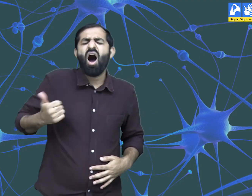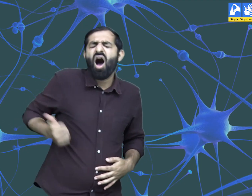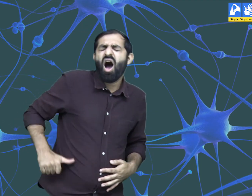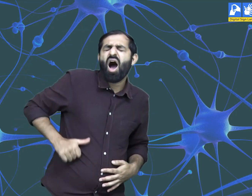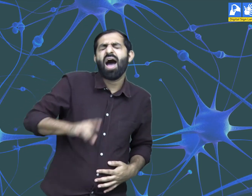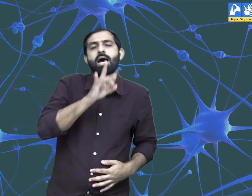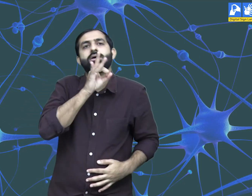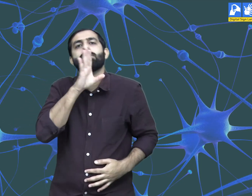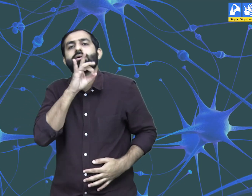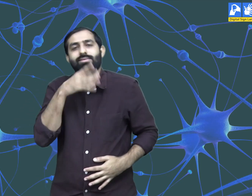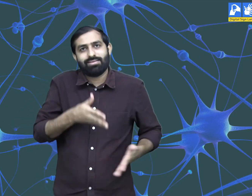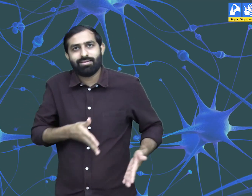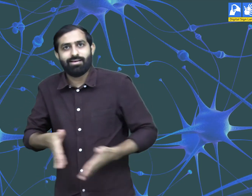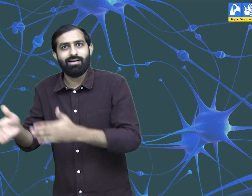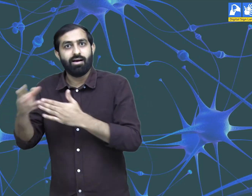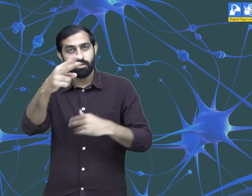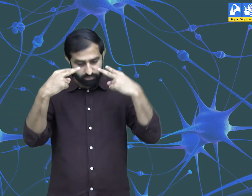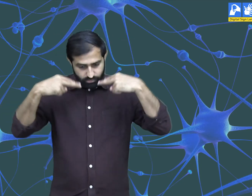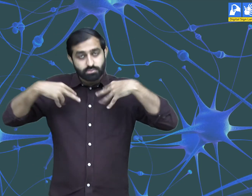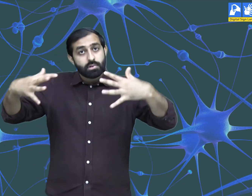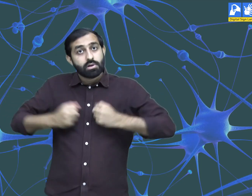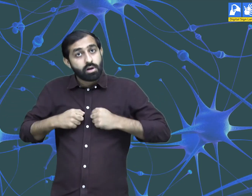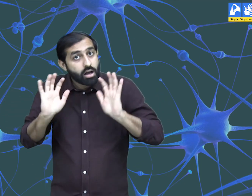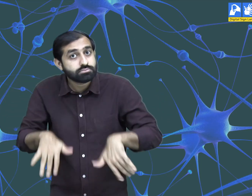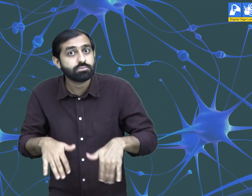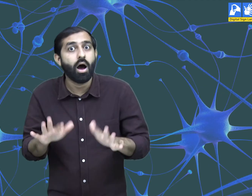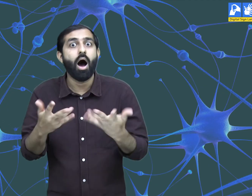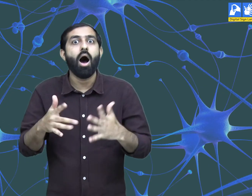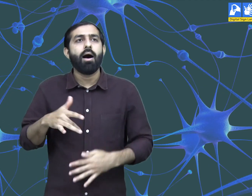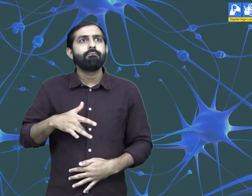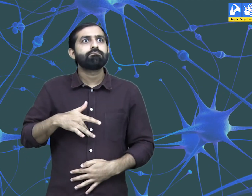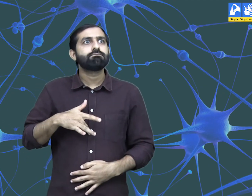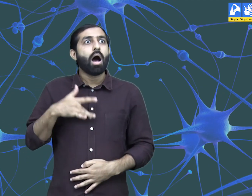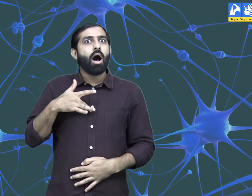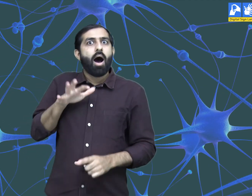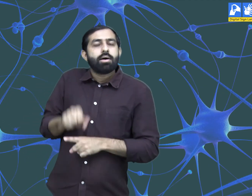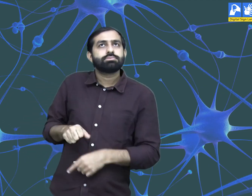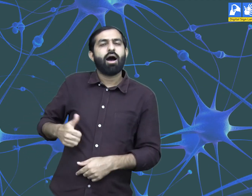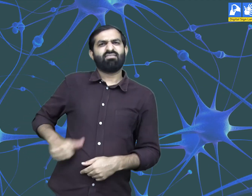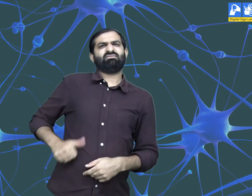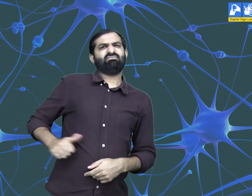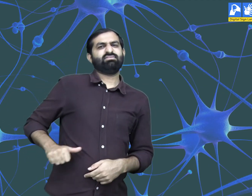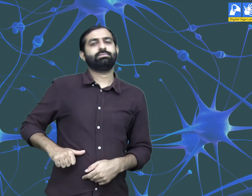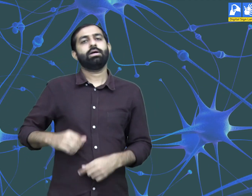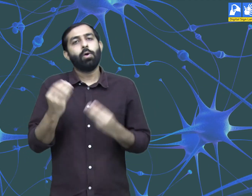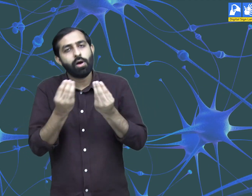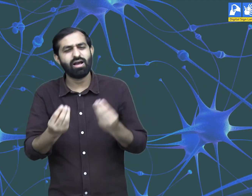movements that are not perceivable by the naked eye. Internal forces and motion in the human